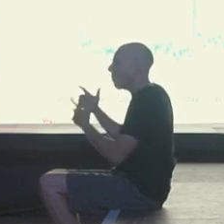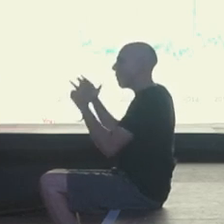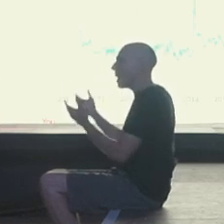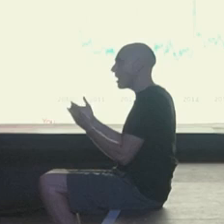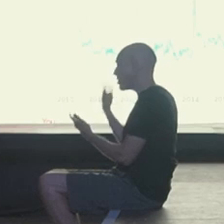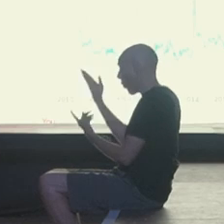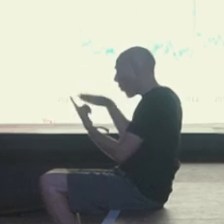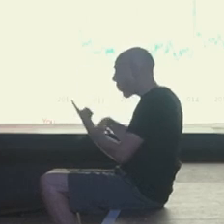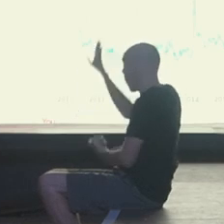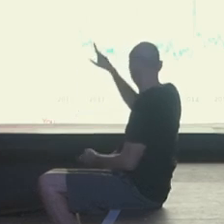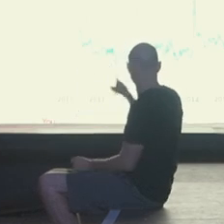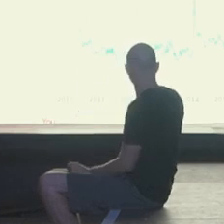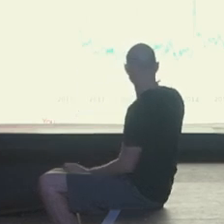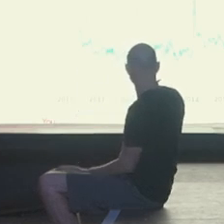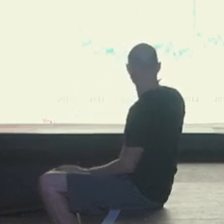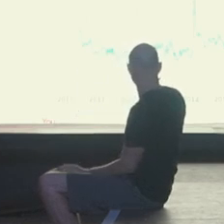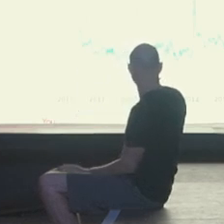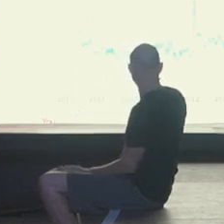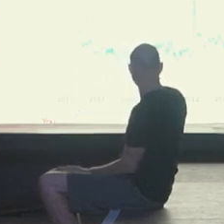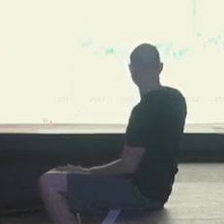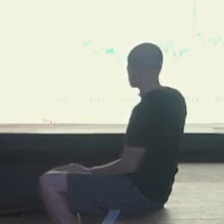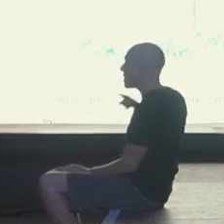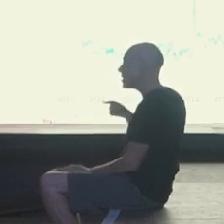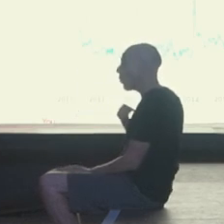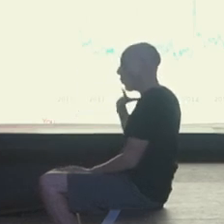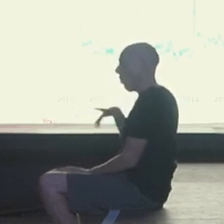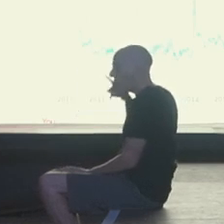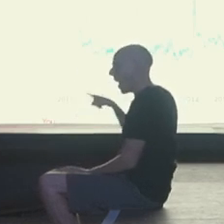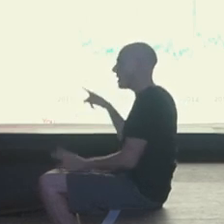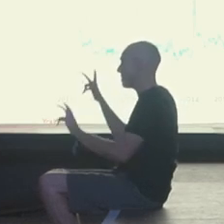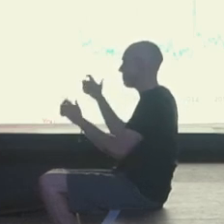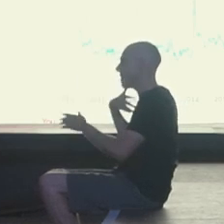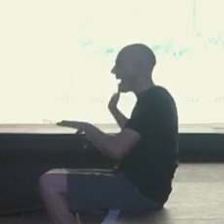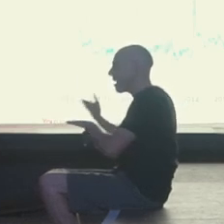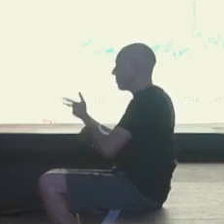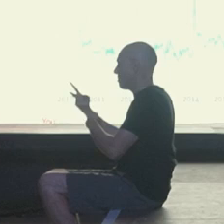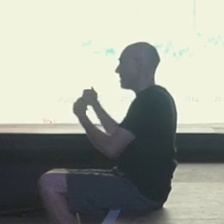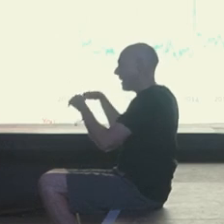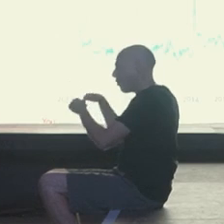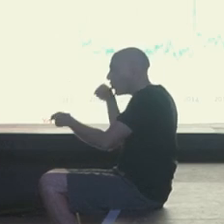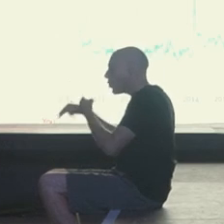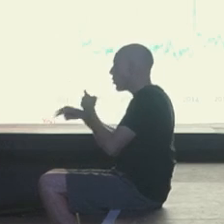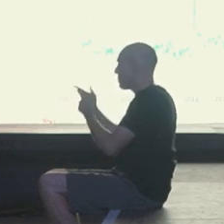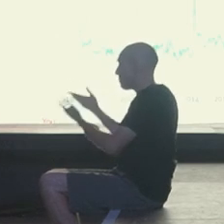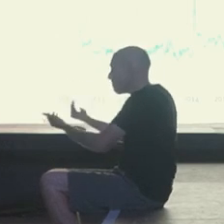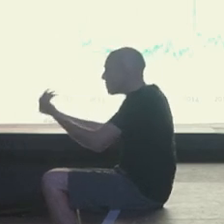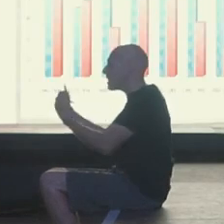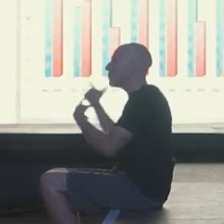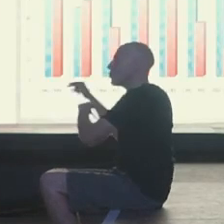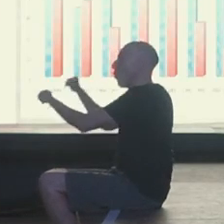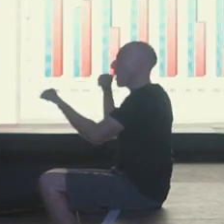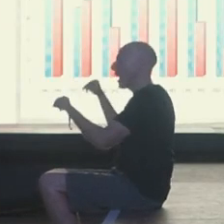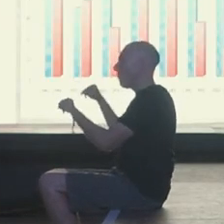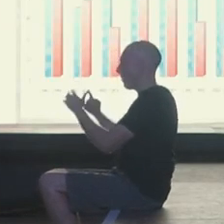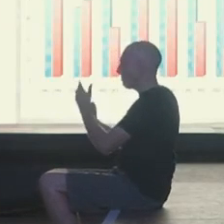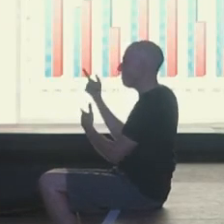for us, that's exactly what we want to do. We want to take action, get into the news, get into the media, and get people talking about the issues.